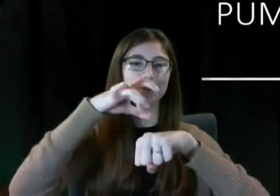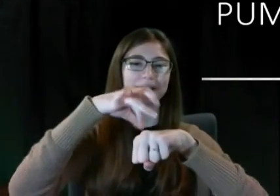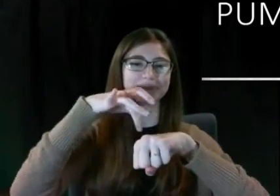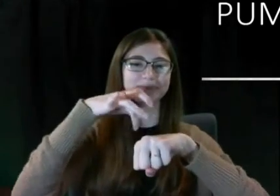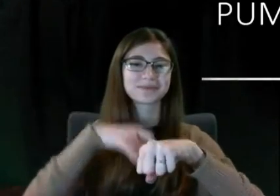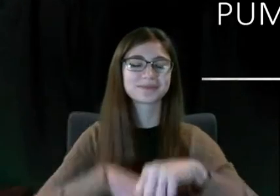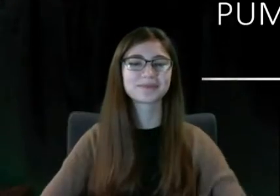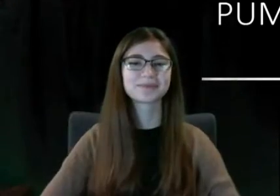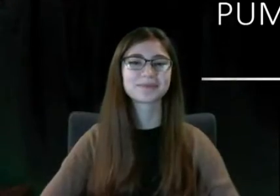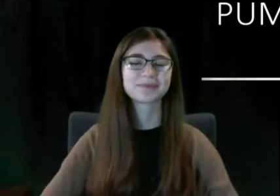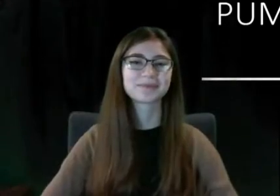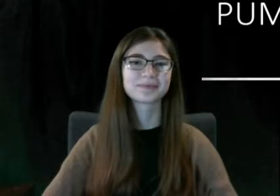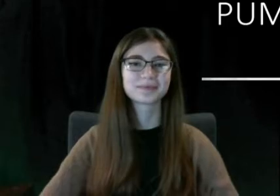Pumpkin.